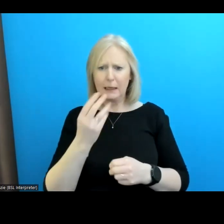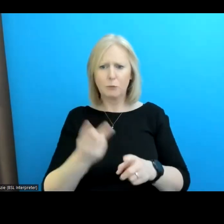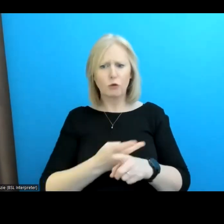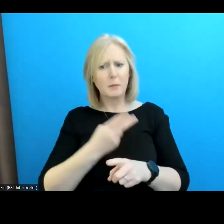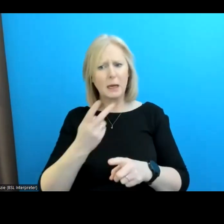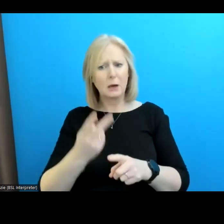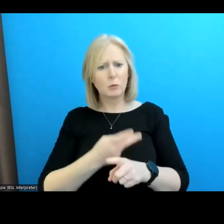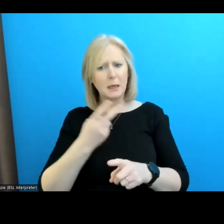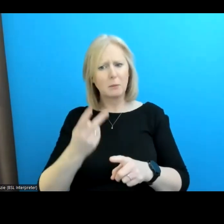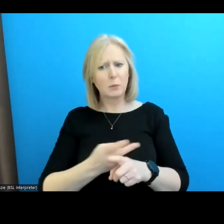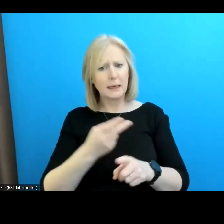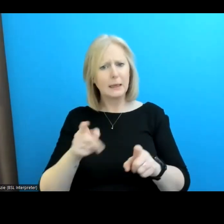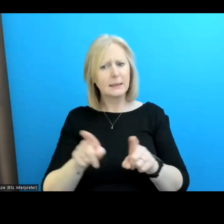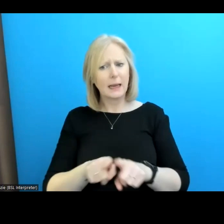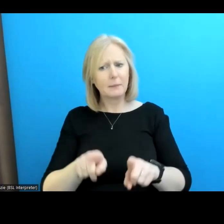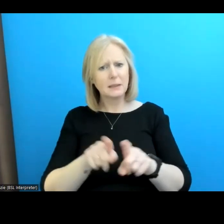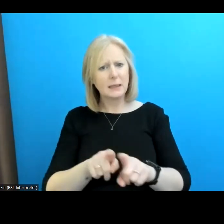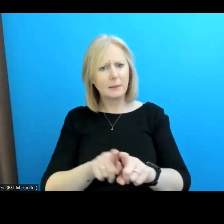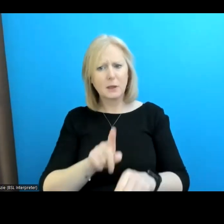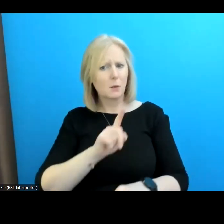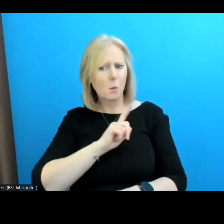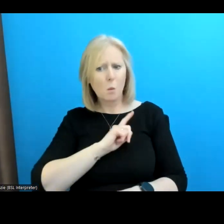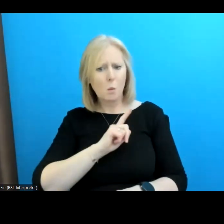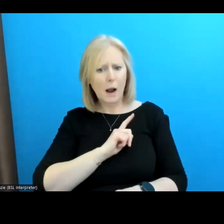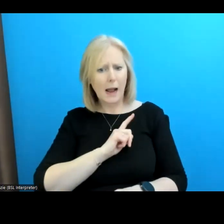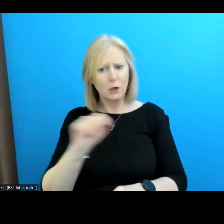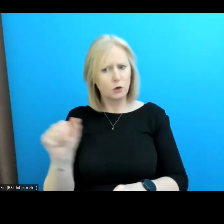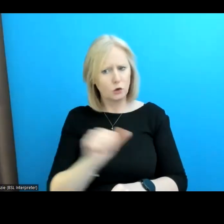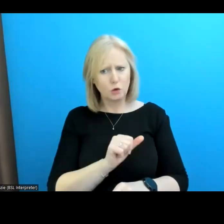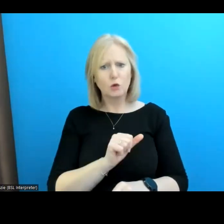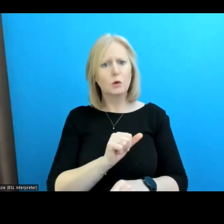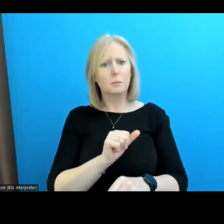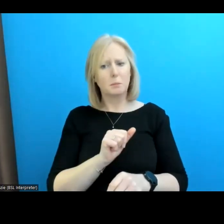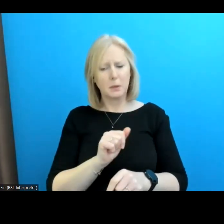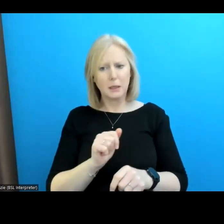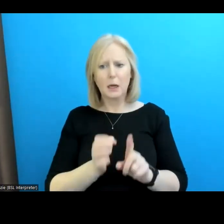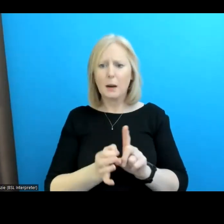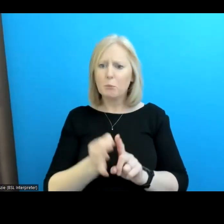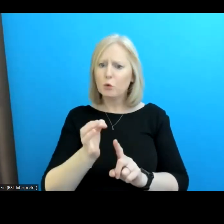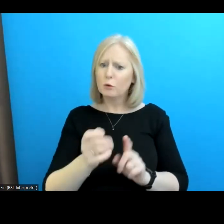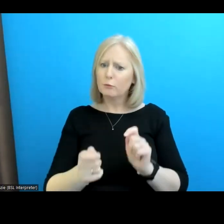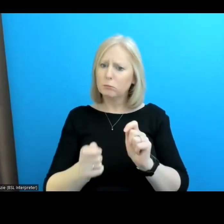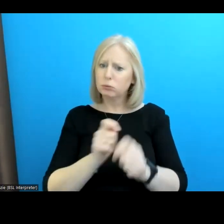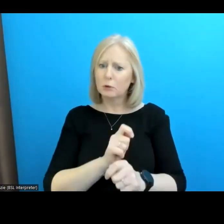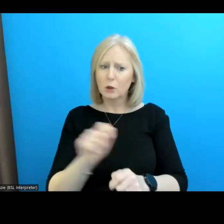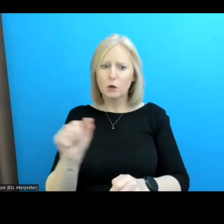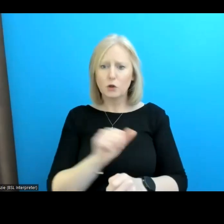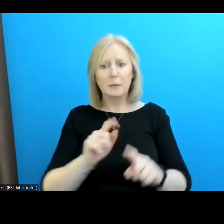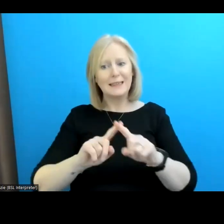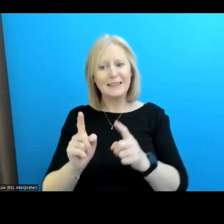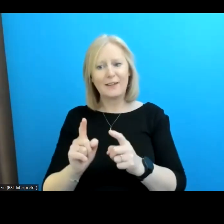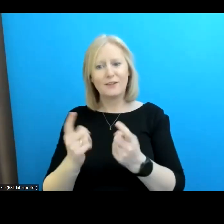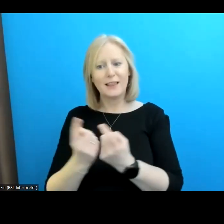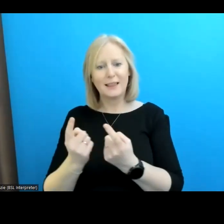Stephen, you've shared that it's time for that to move past that, so we can hear different things as well, and we can hear progress